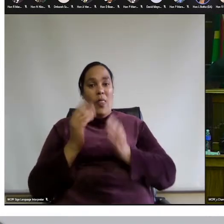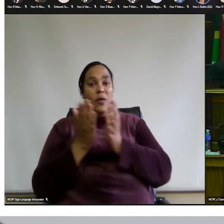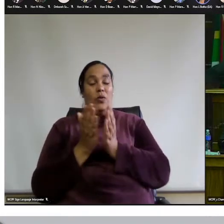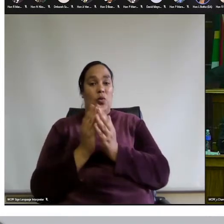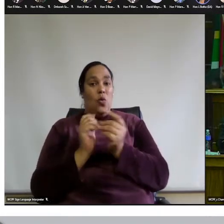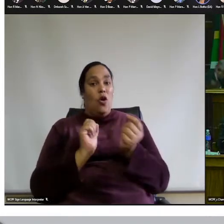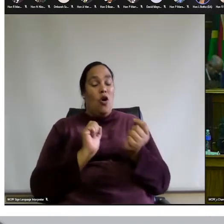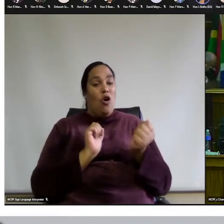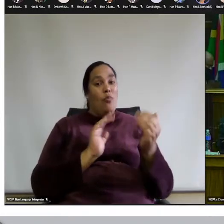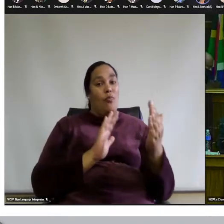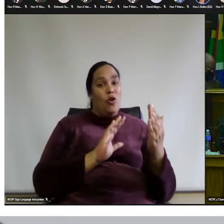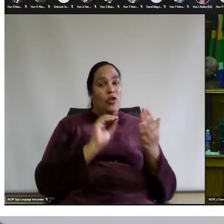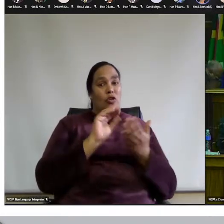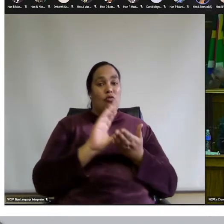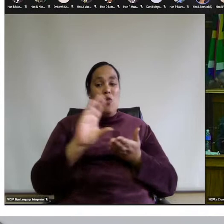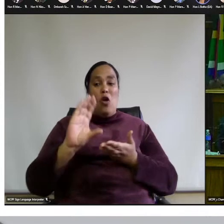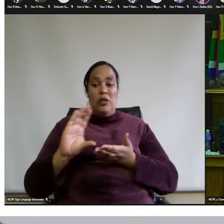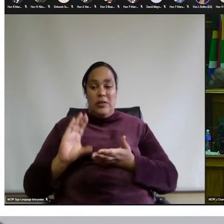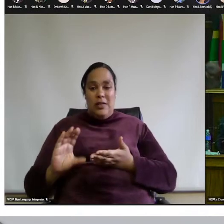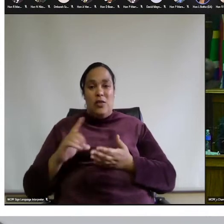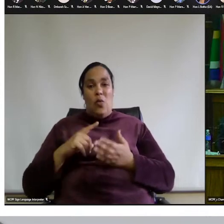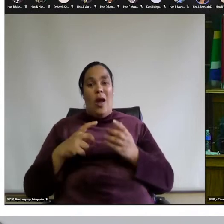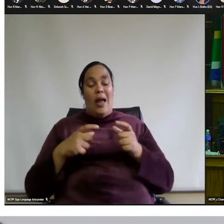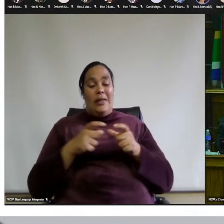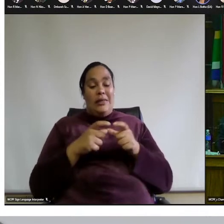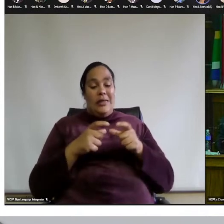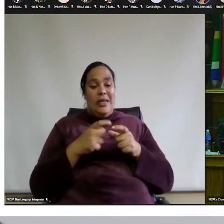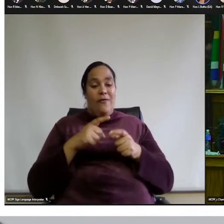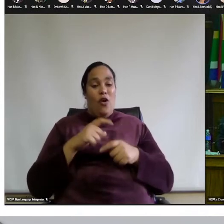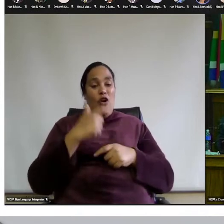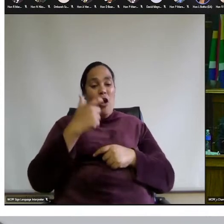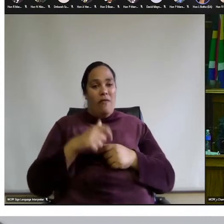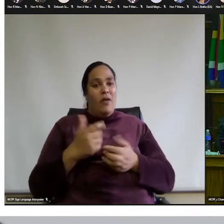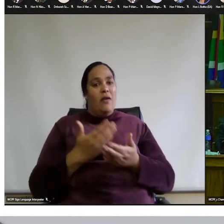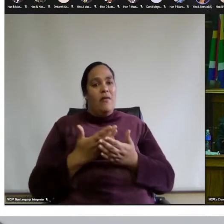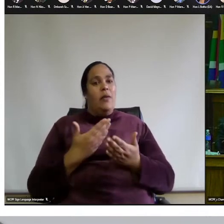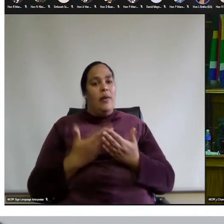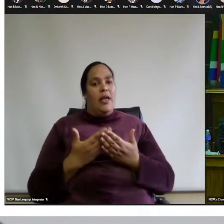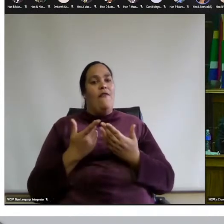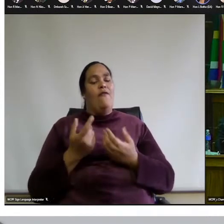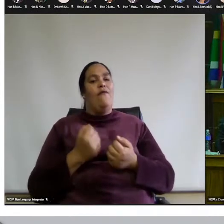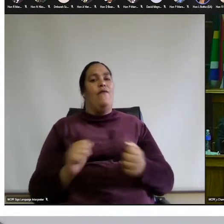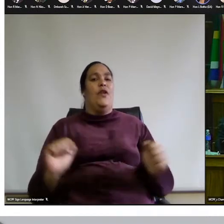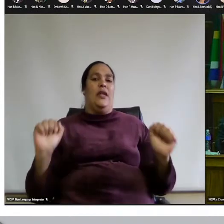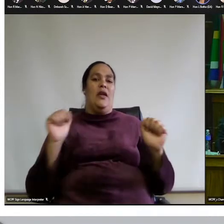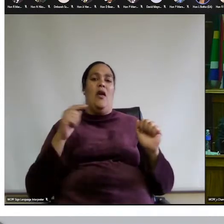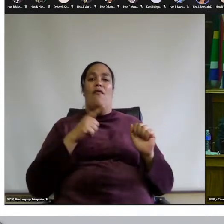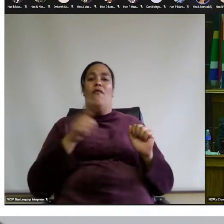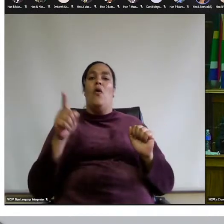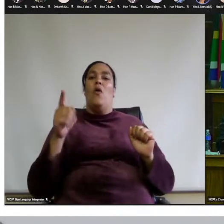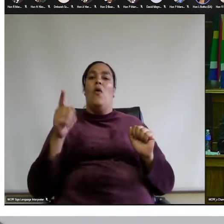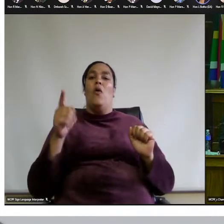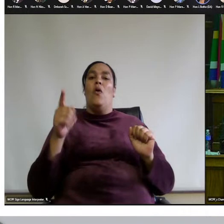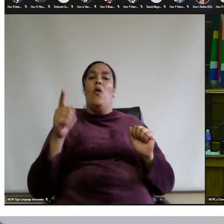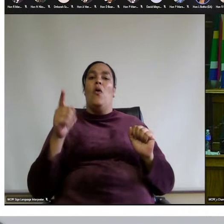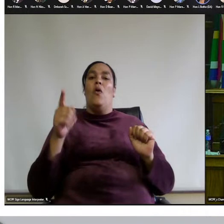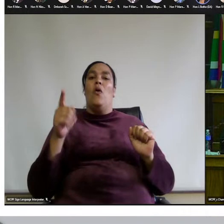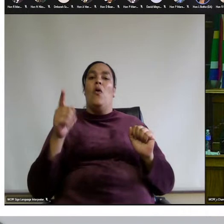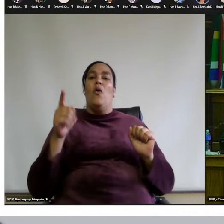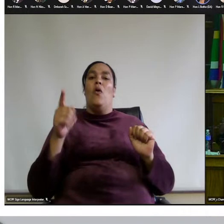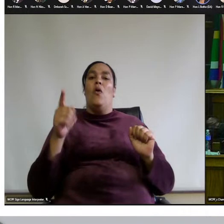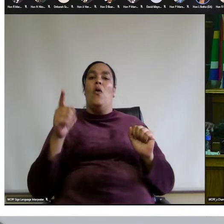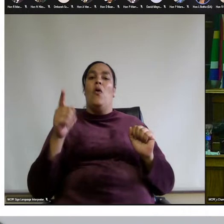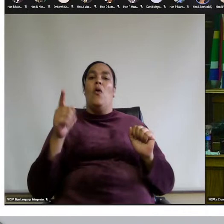approached sponsors so that tickets to the conference would be available for free to those who could not afford the 150